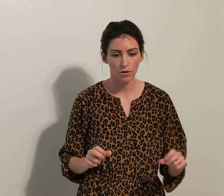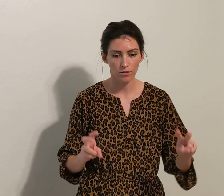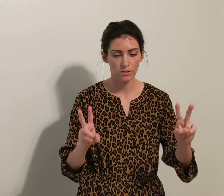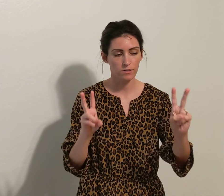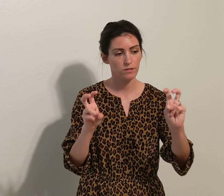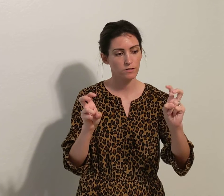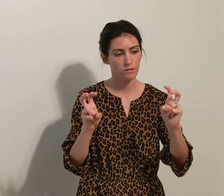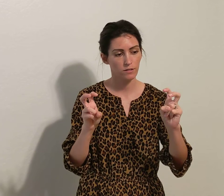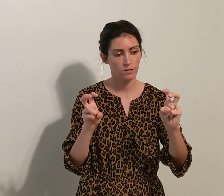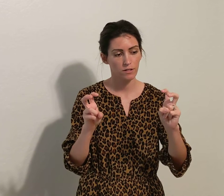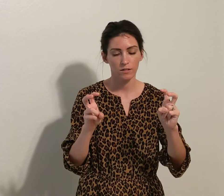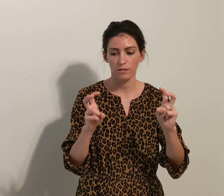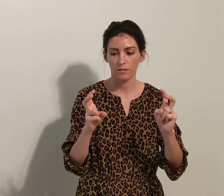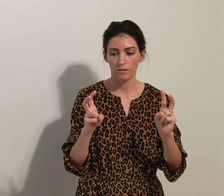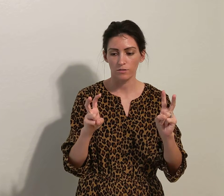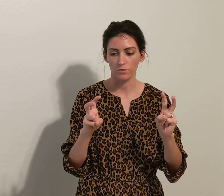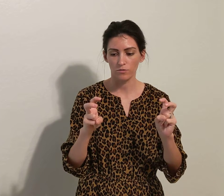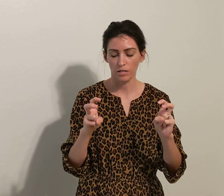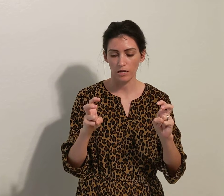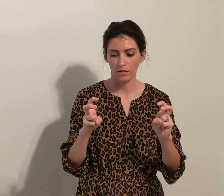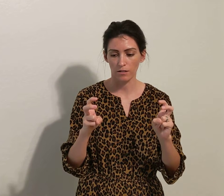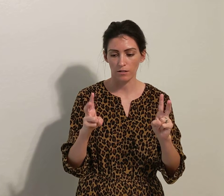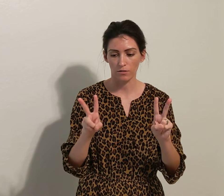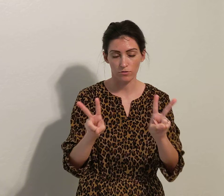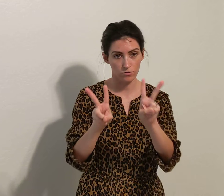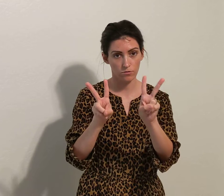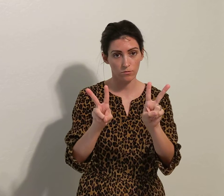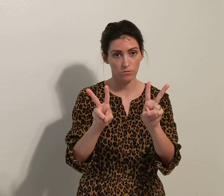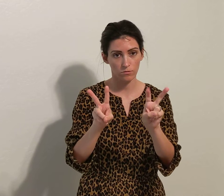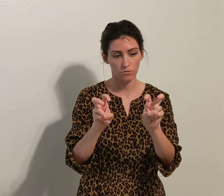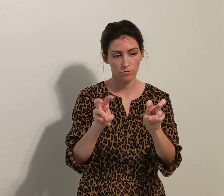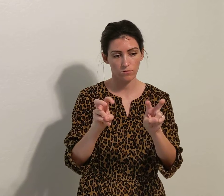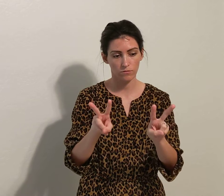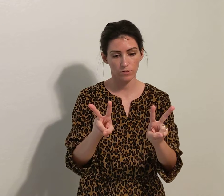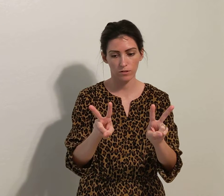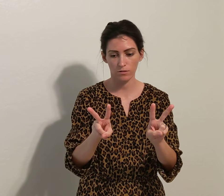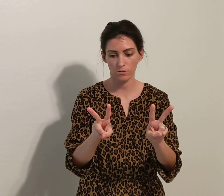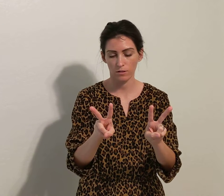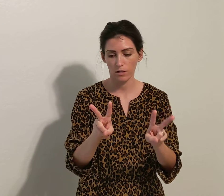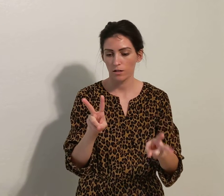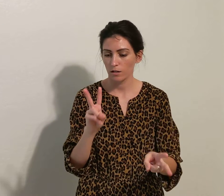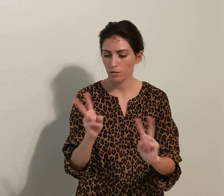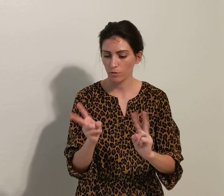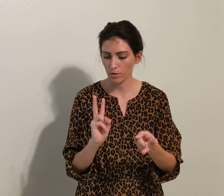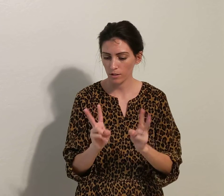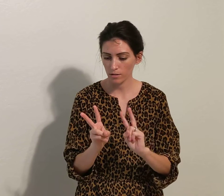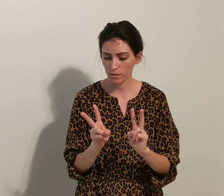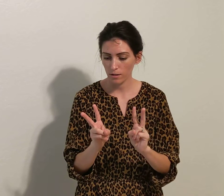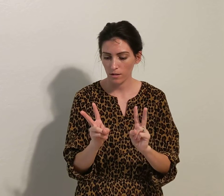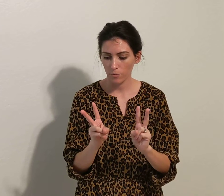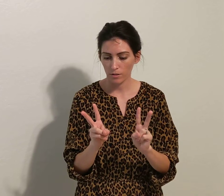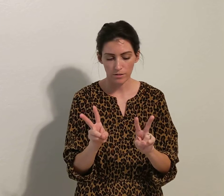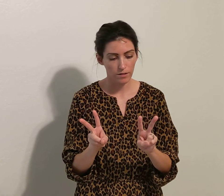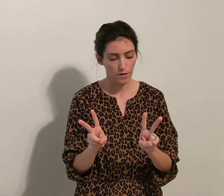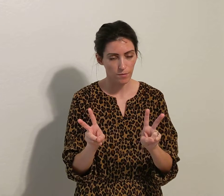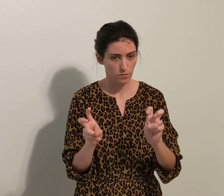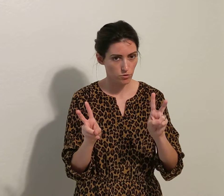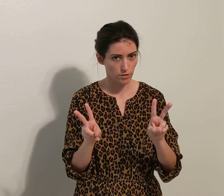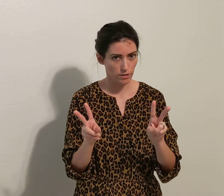Hard is you take your 2 fingers on both hands, but instead of keeping them straight like